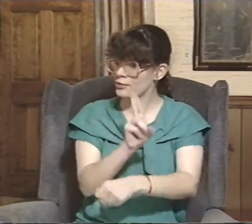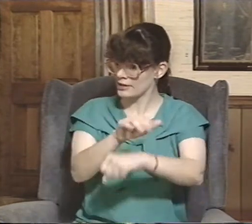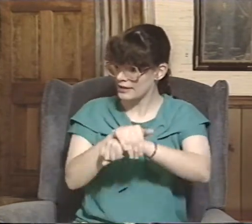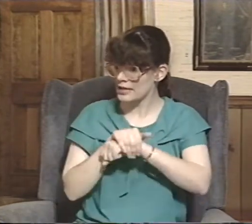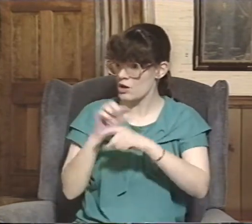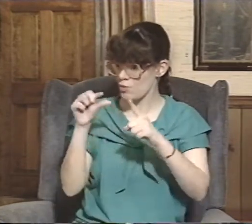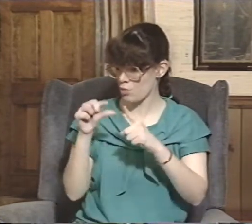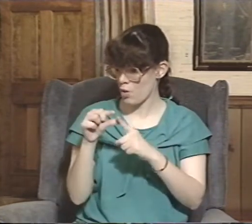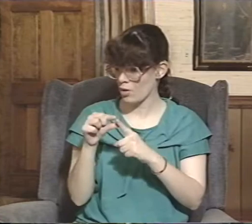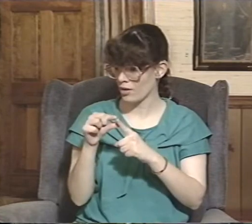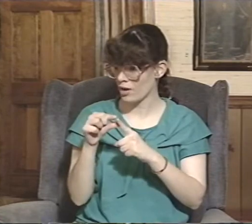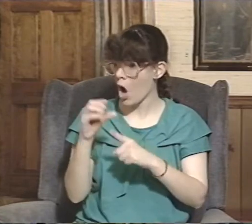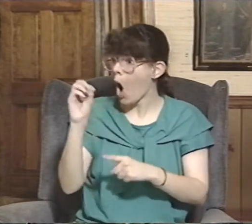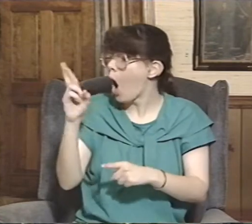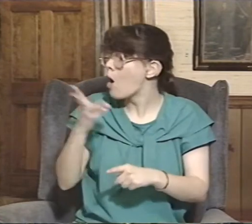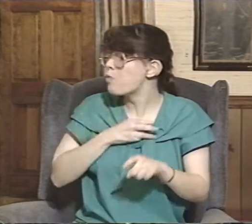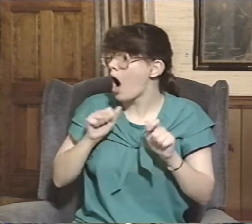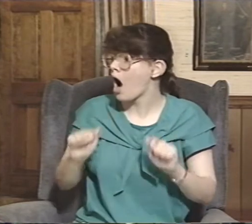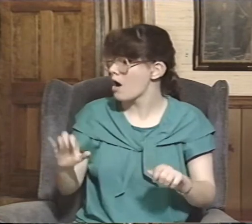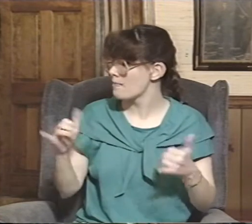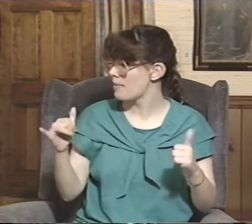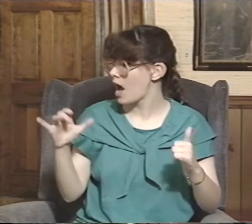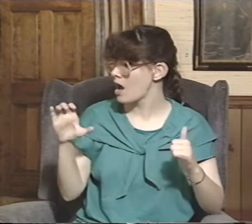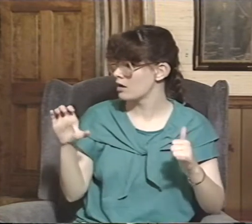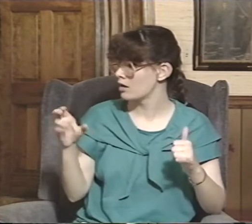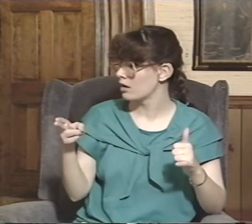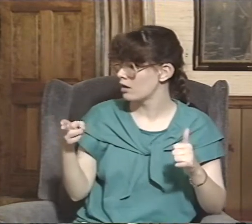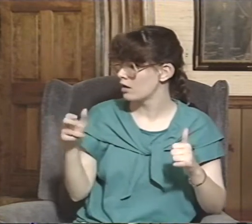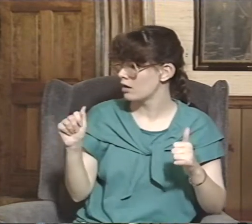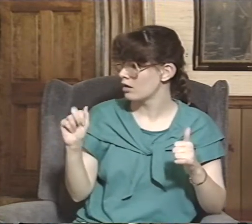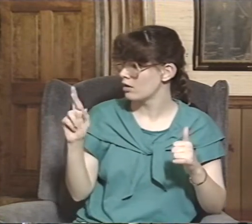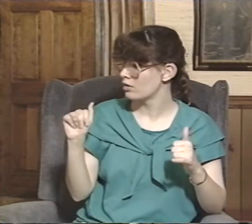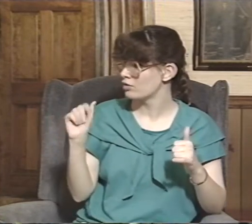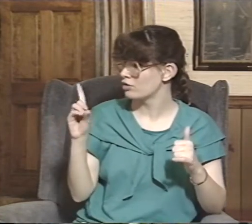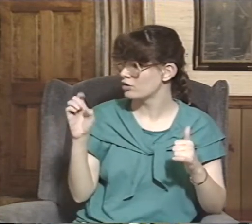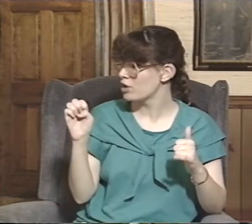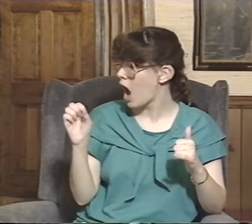use English words. Or we could play charades.